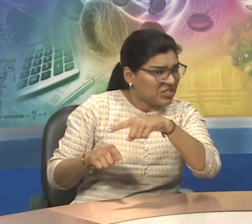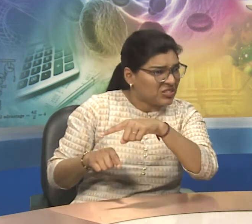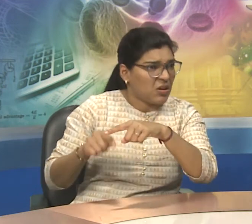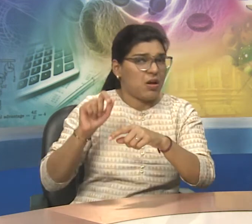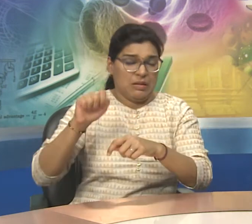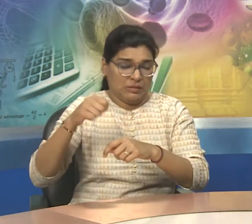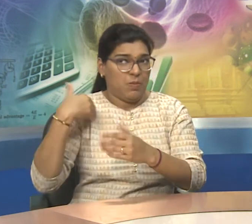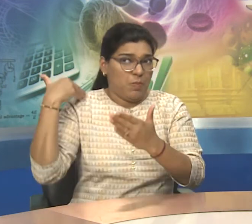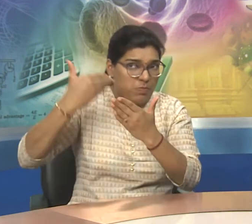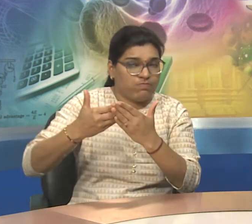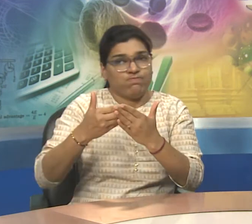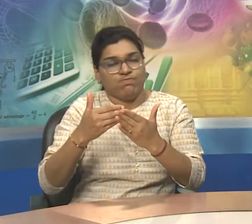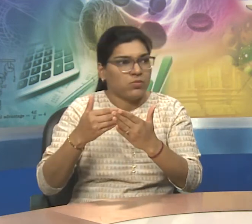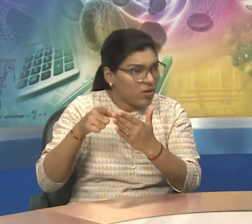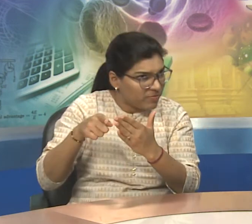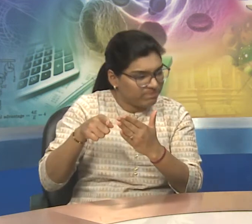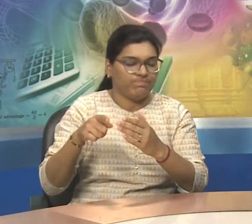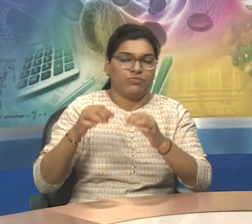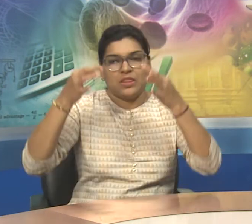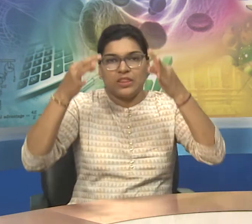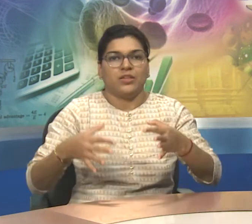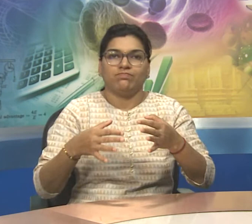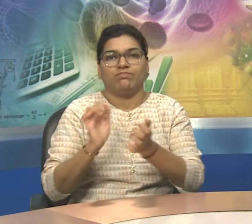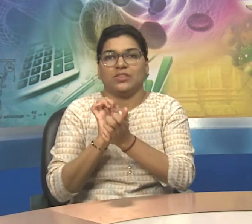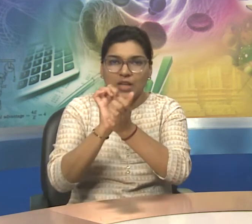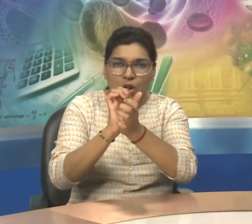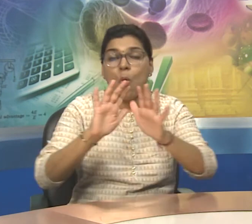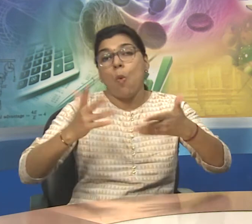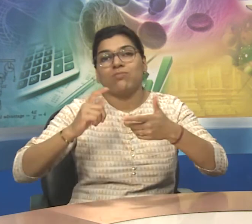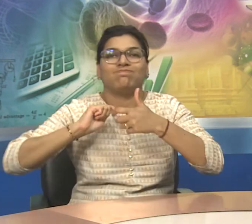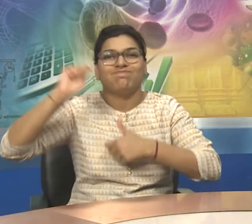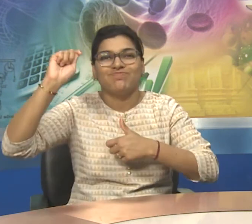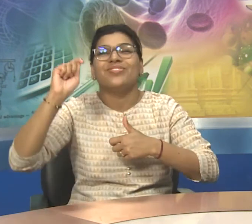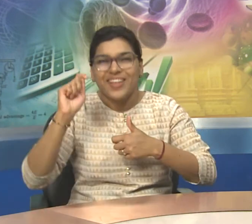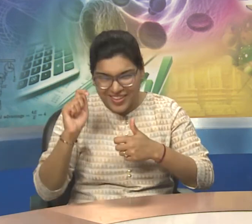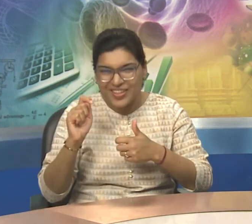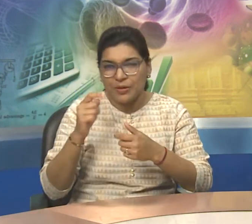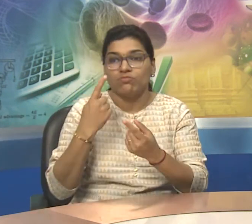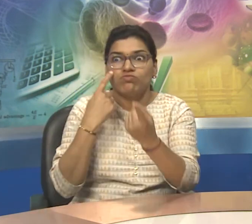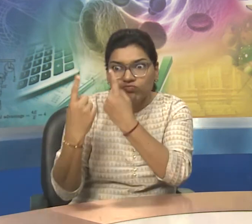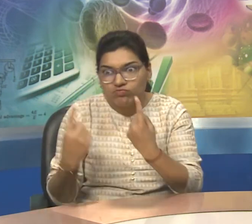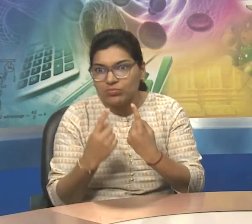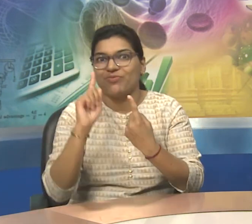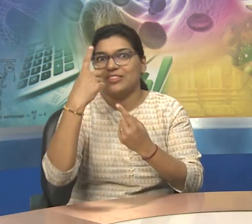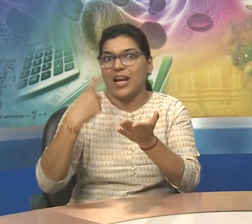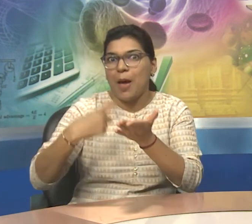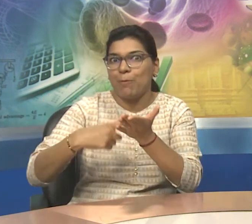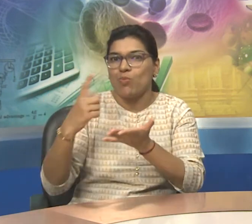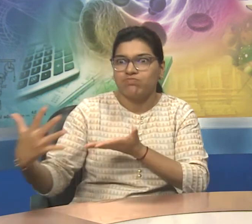in the locality or in the shop or in our homes, so that we can protect